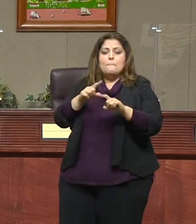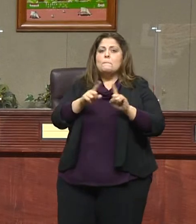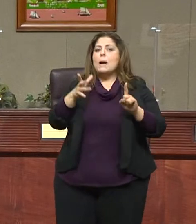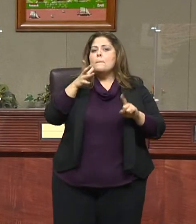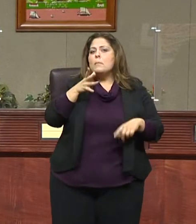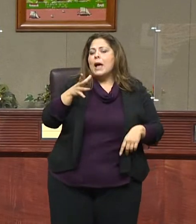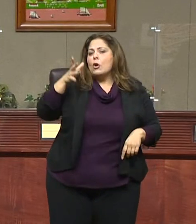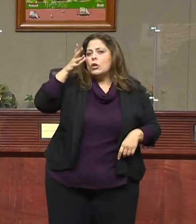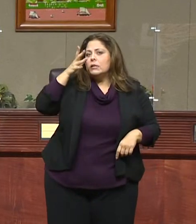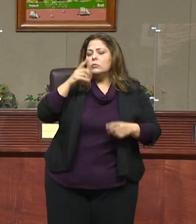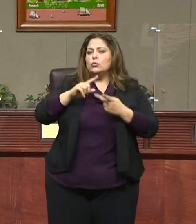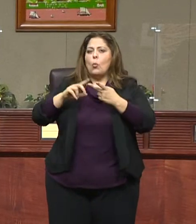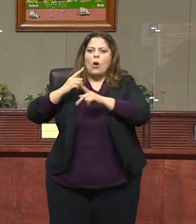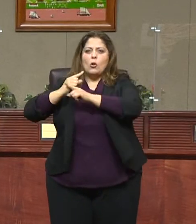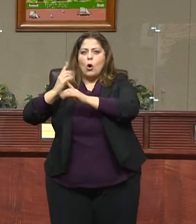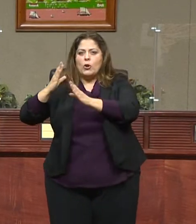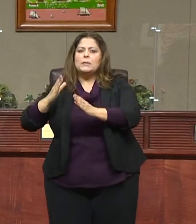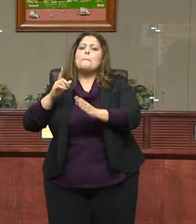and when they get their vaccine.